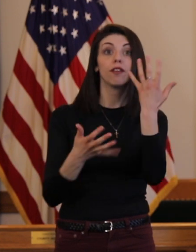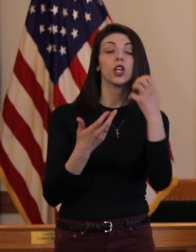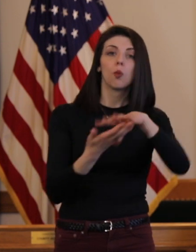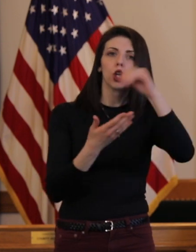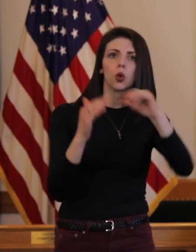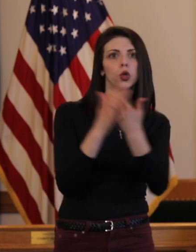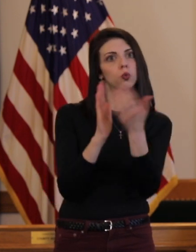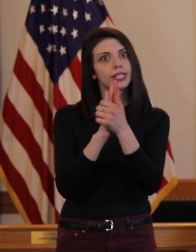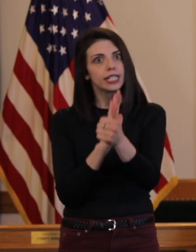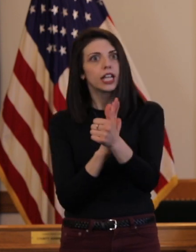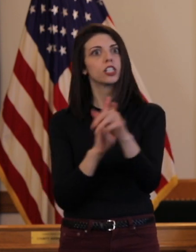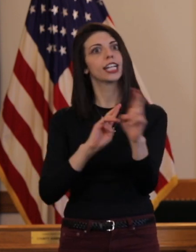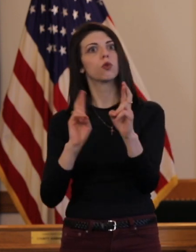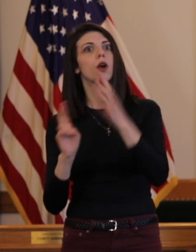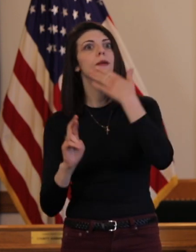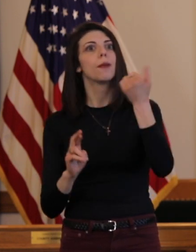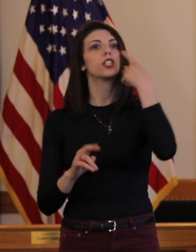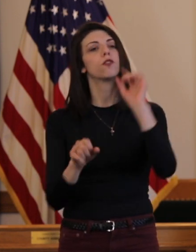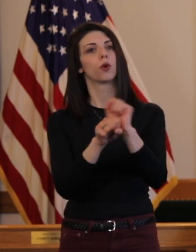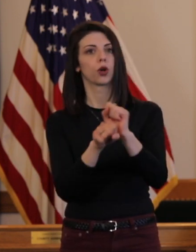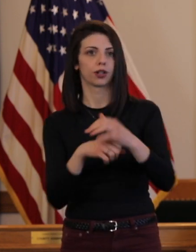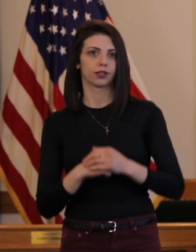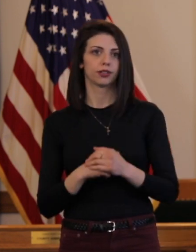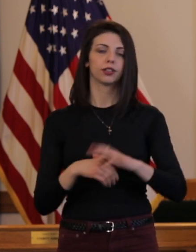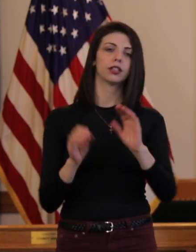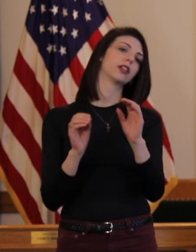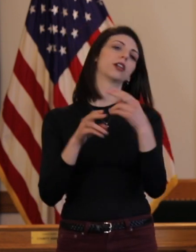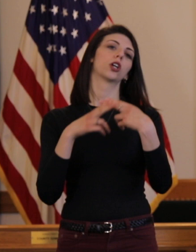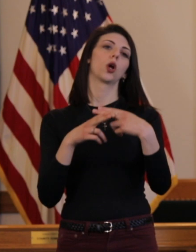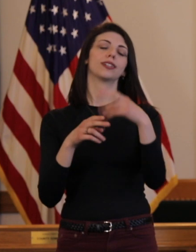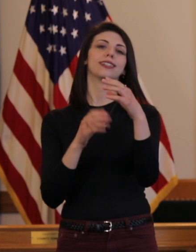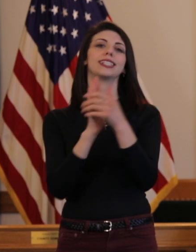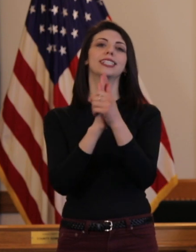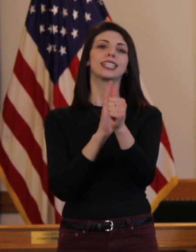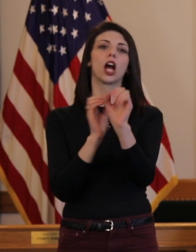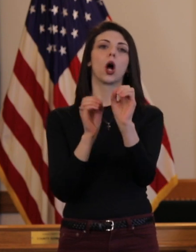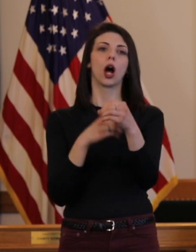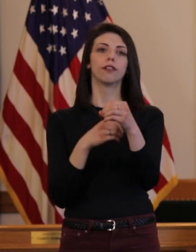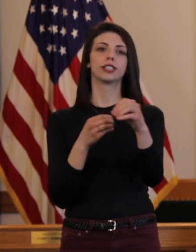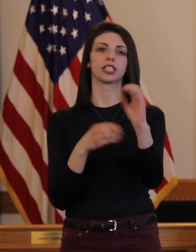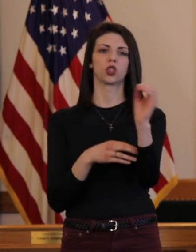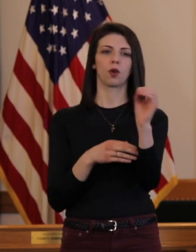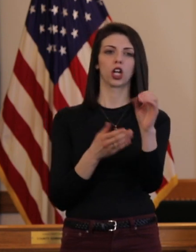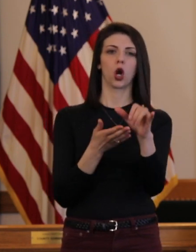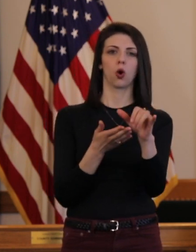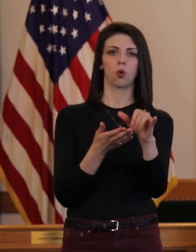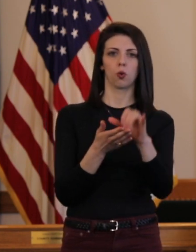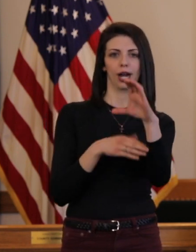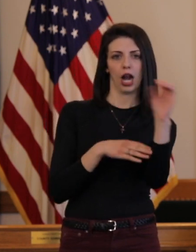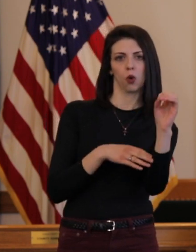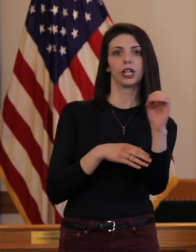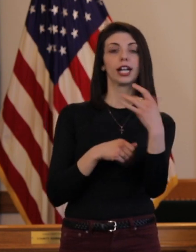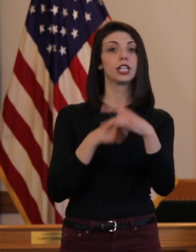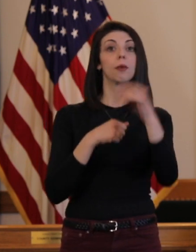even explore a new career. The system is called Skill Up Oswego County, and it's available free to anyone with high-speed internet